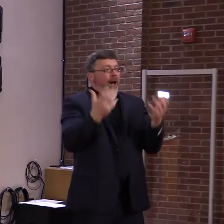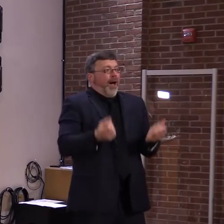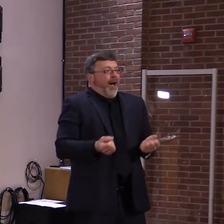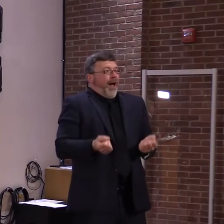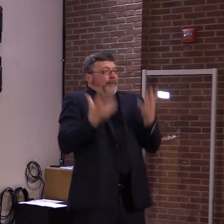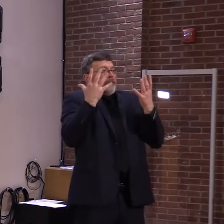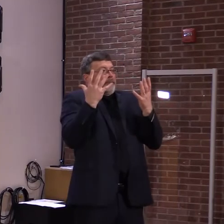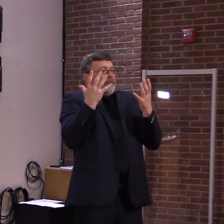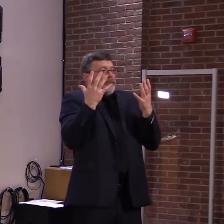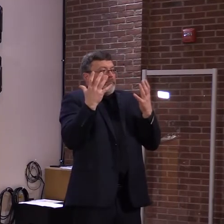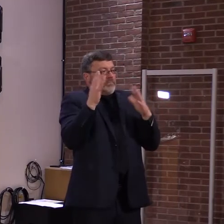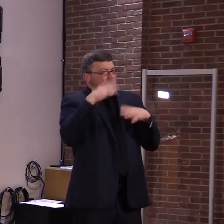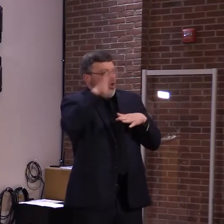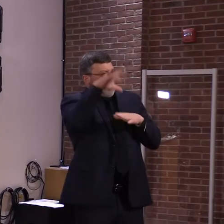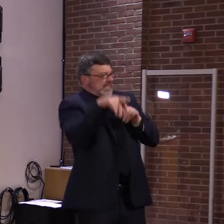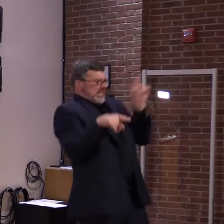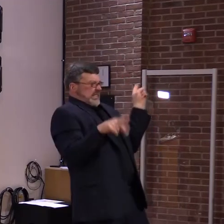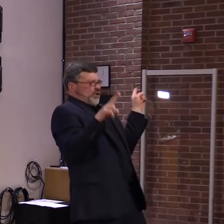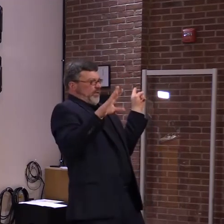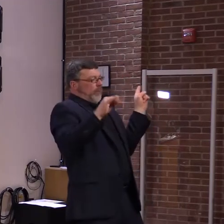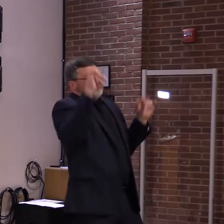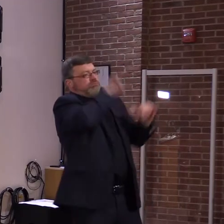very successful.